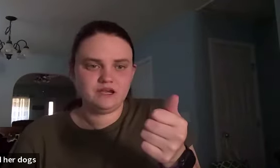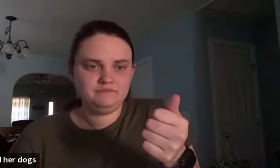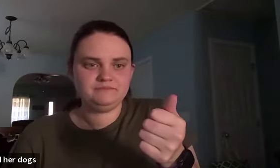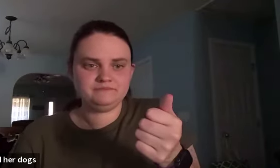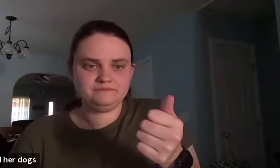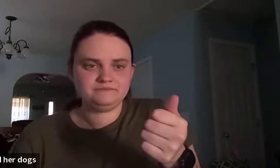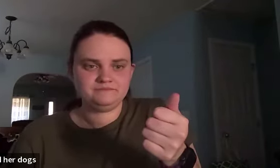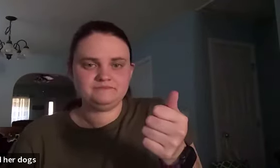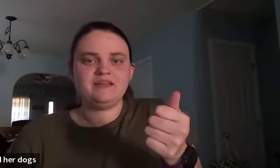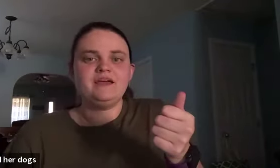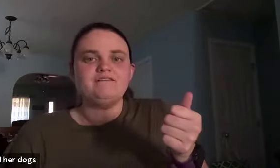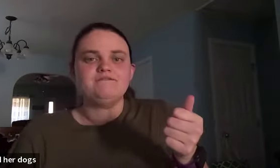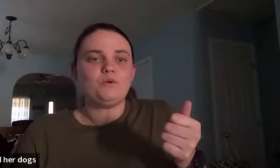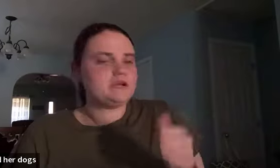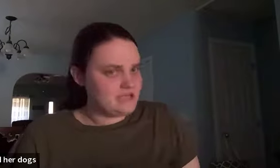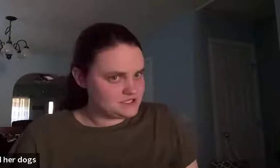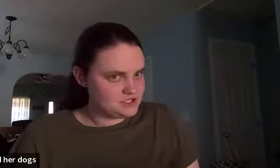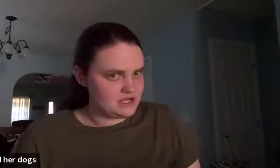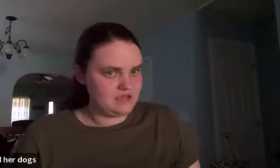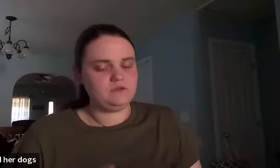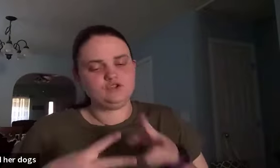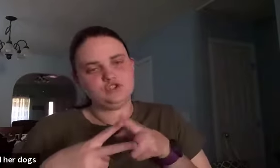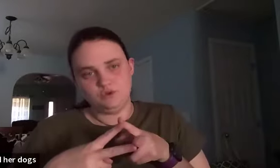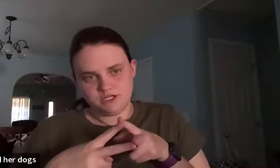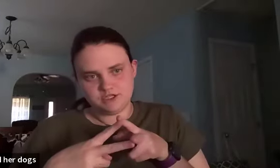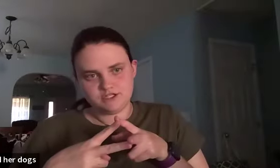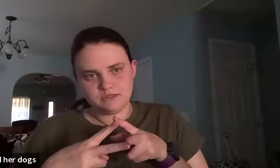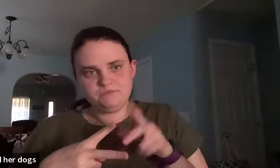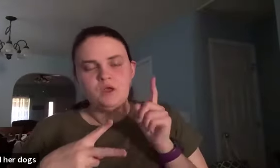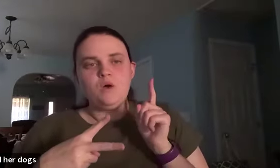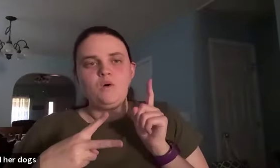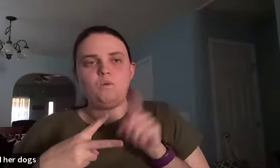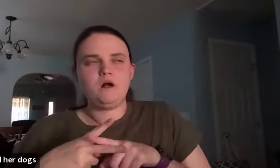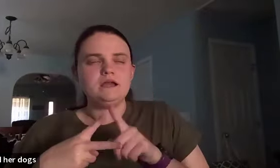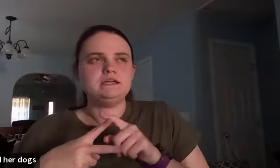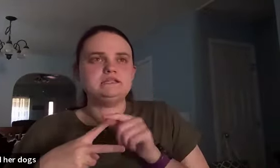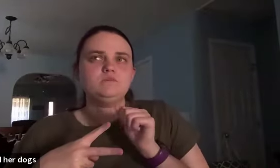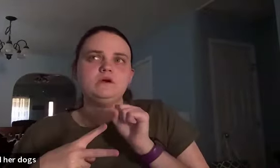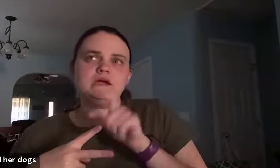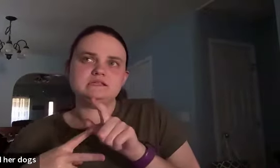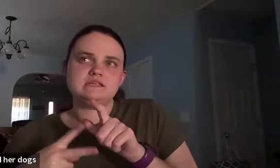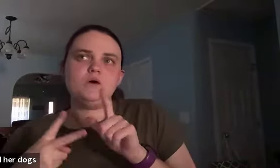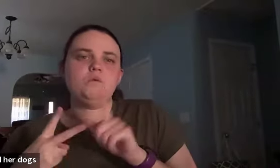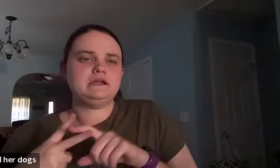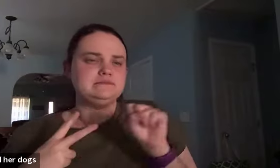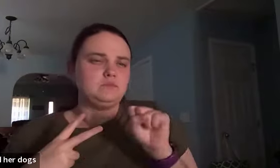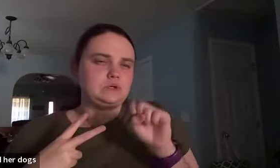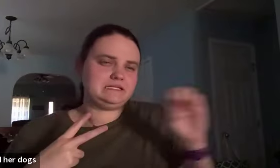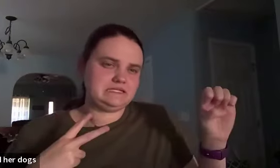Okay? For yesterday, there are two ways you can do it. One is more ASL, one is more